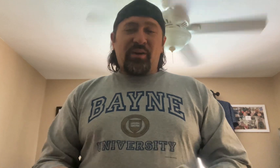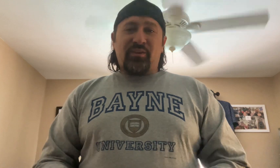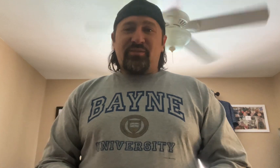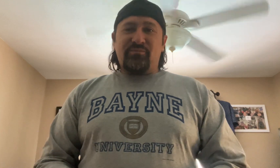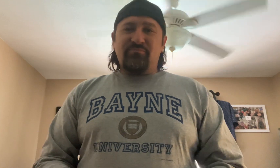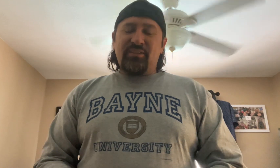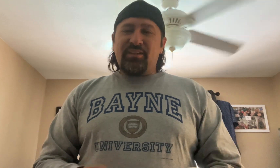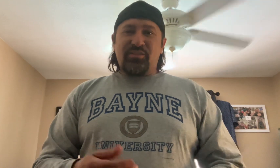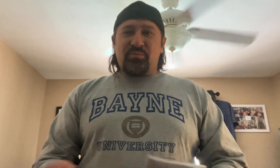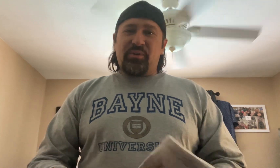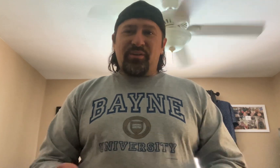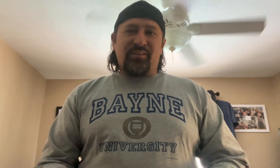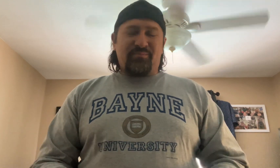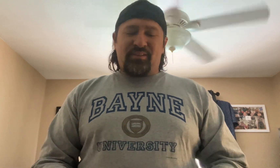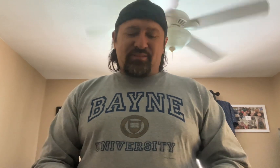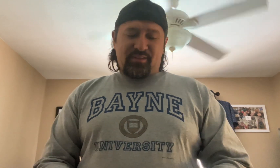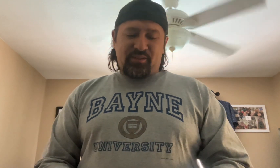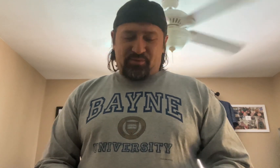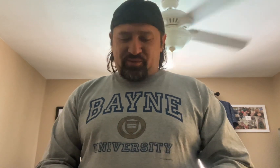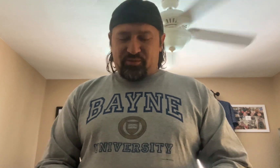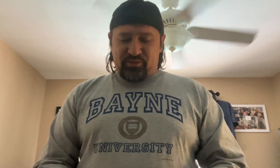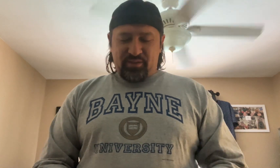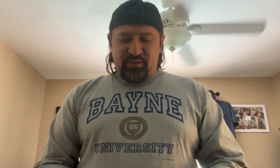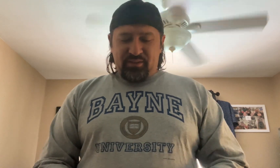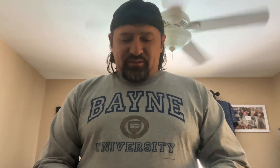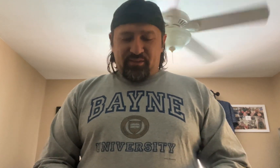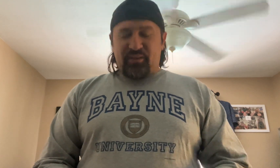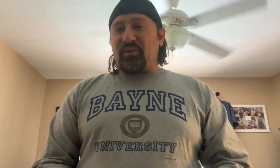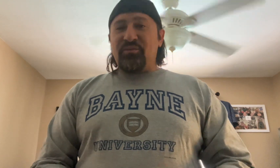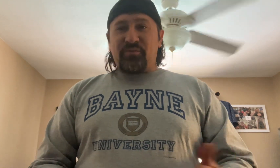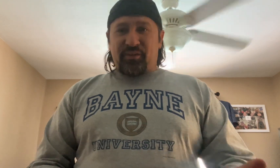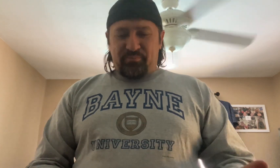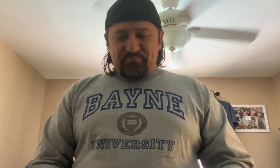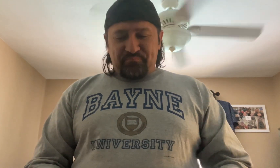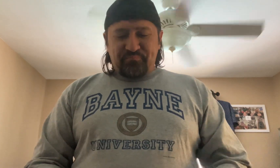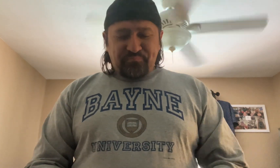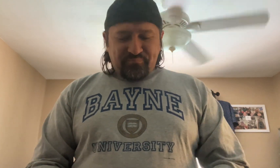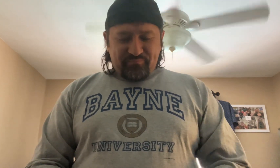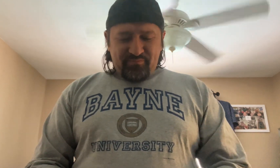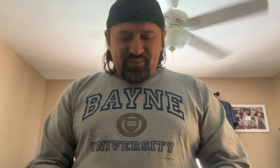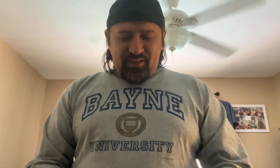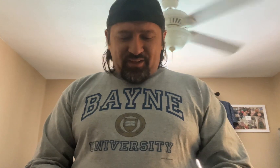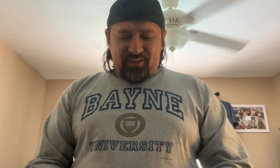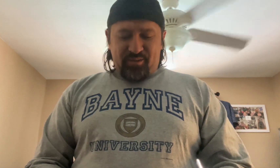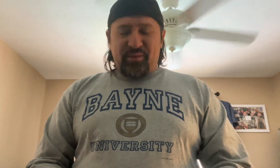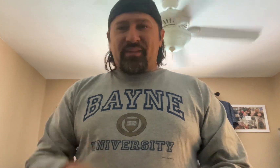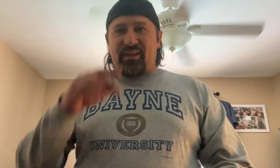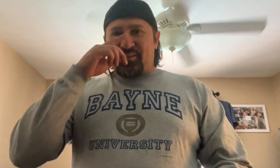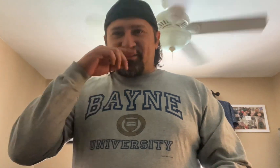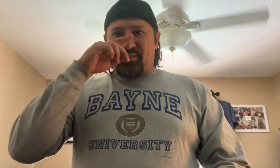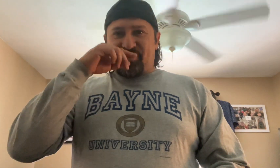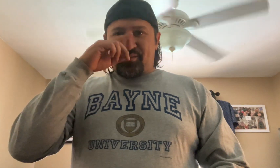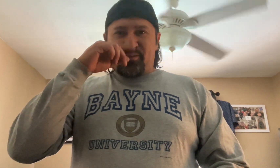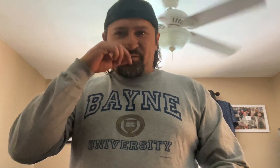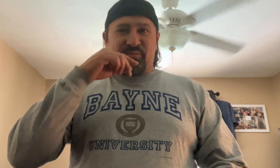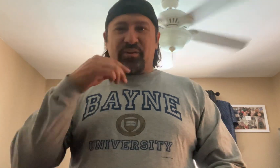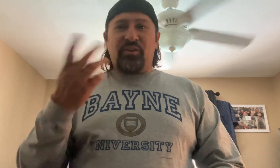about swearing in sign language. I thought I was funny. And that is this, funny or